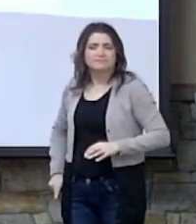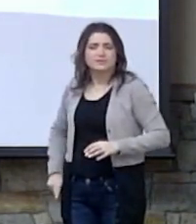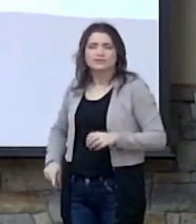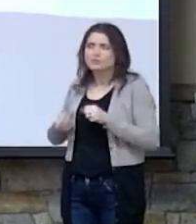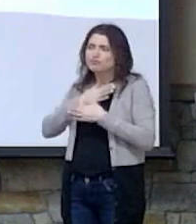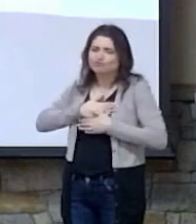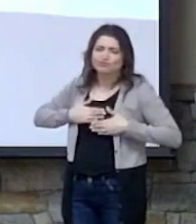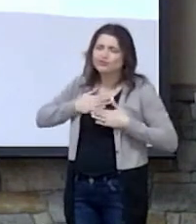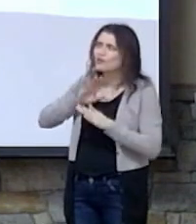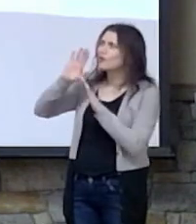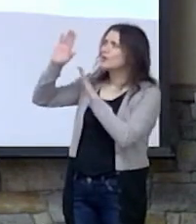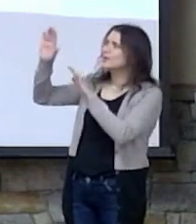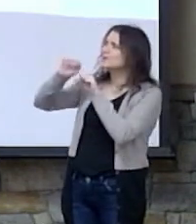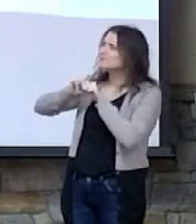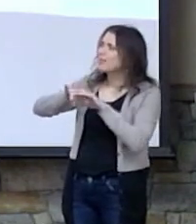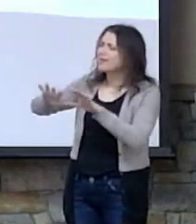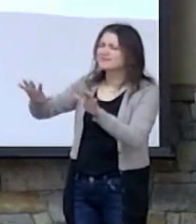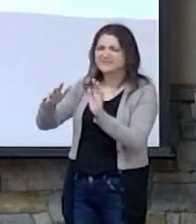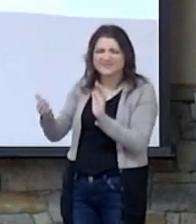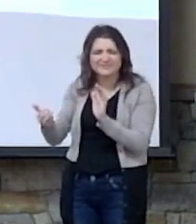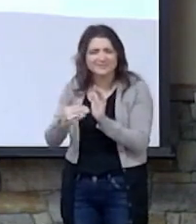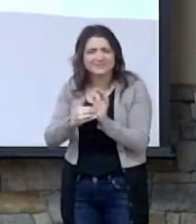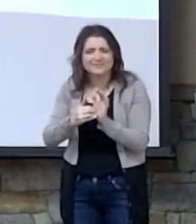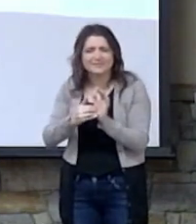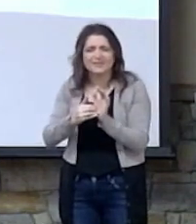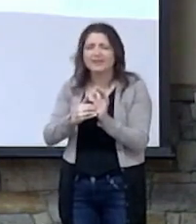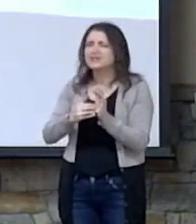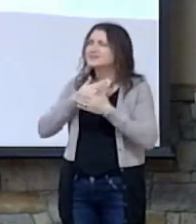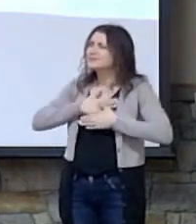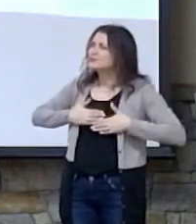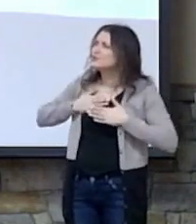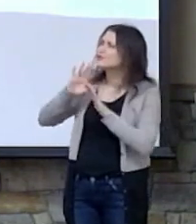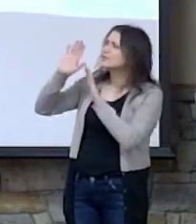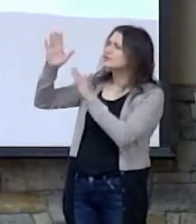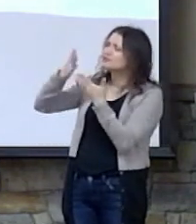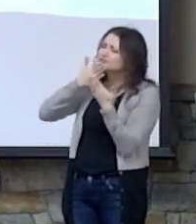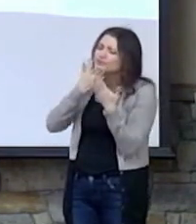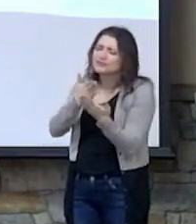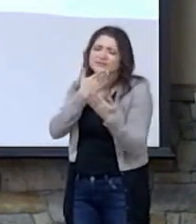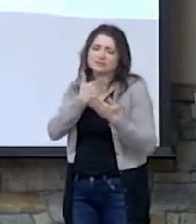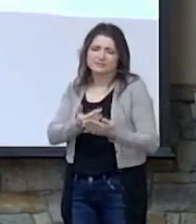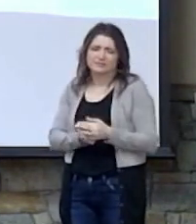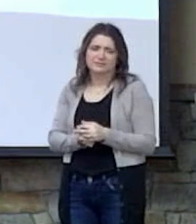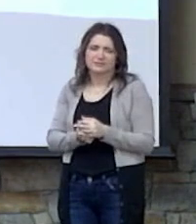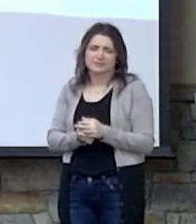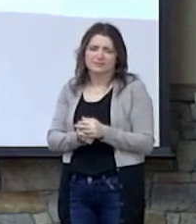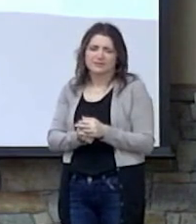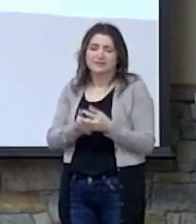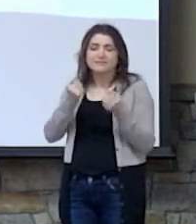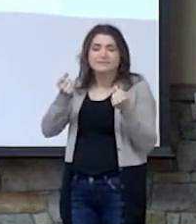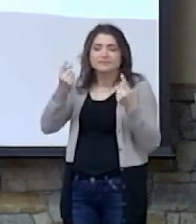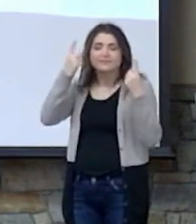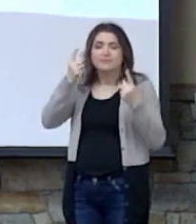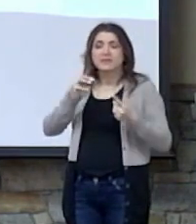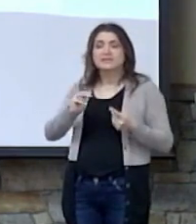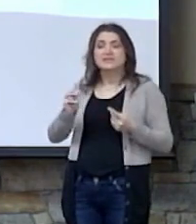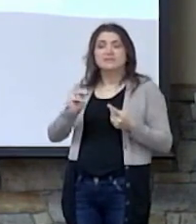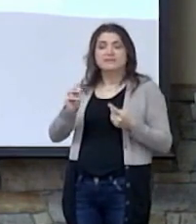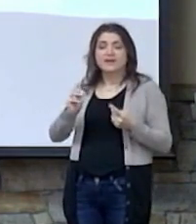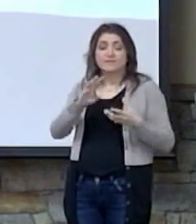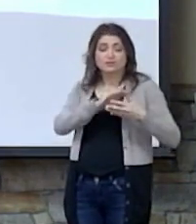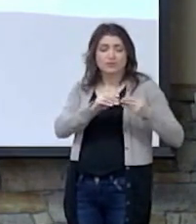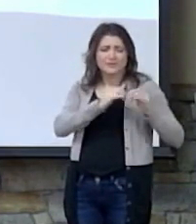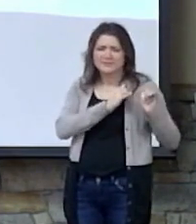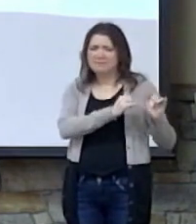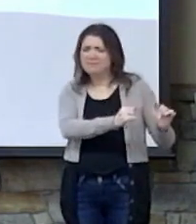blessings once again, to enjoy his goodness. You see, Mephibosheth's story is our